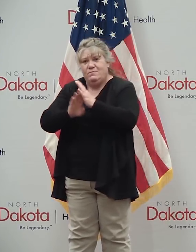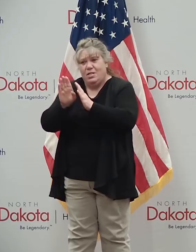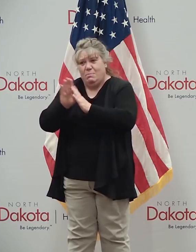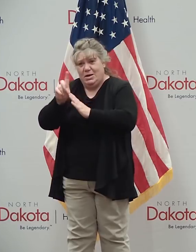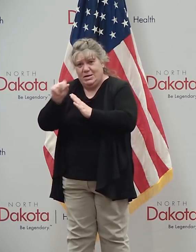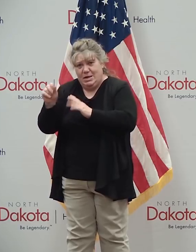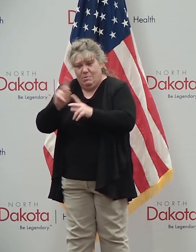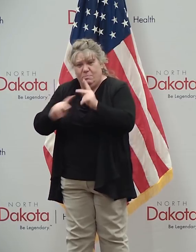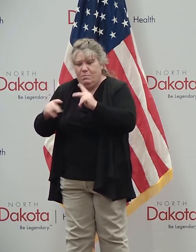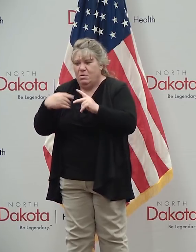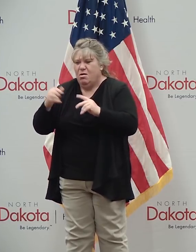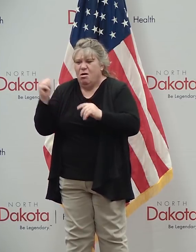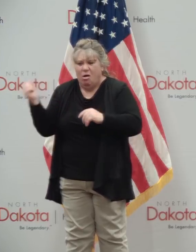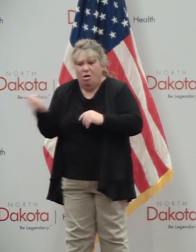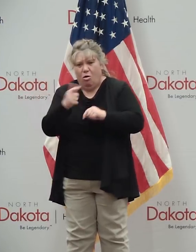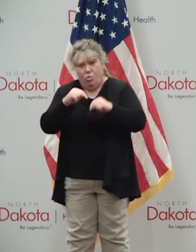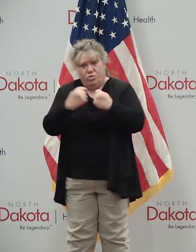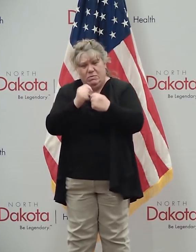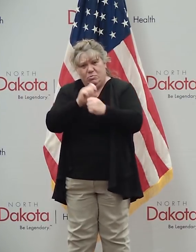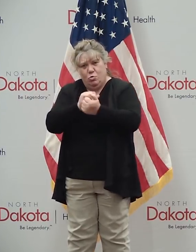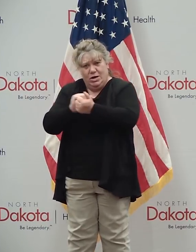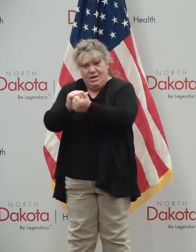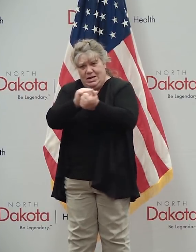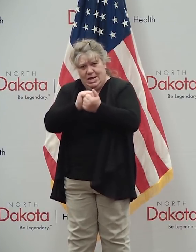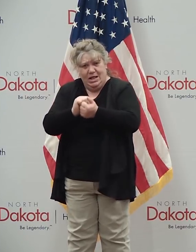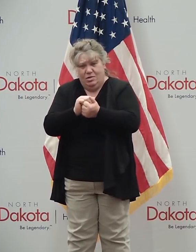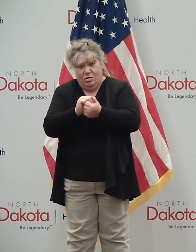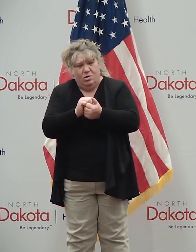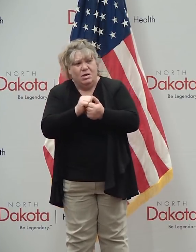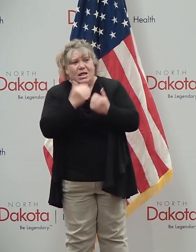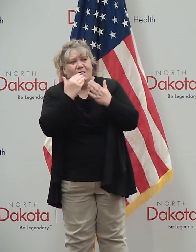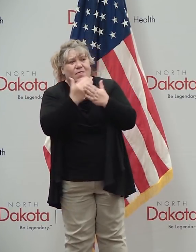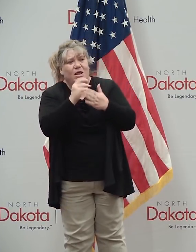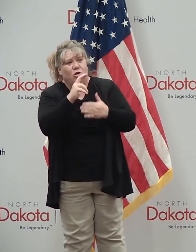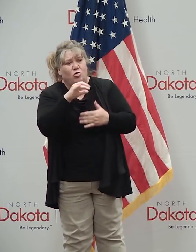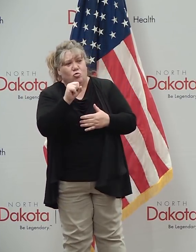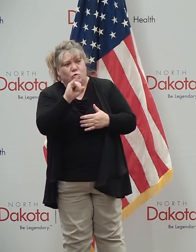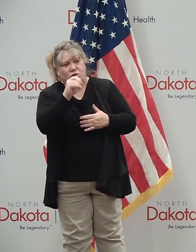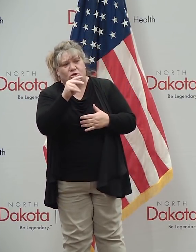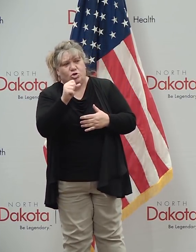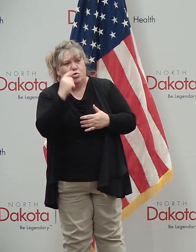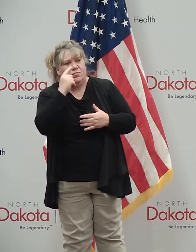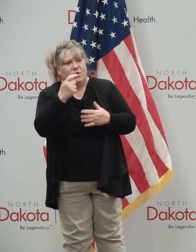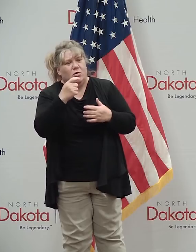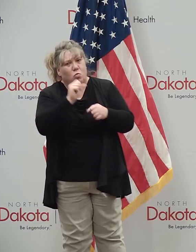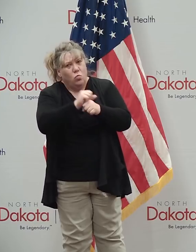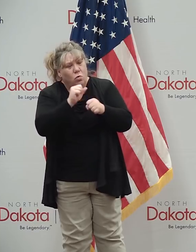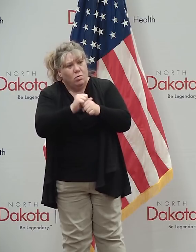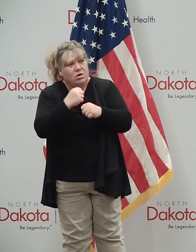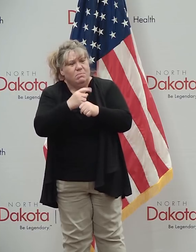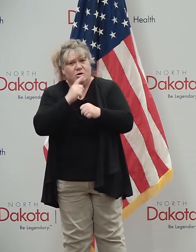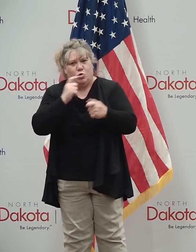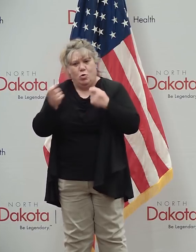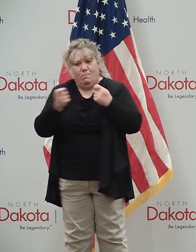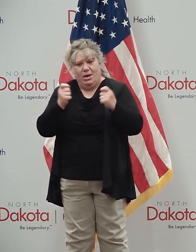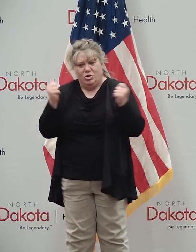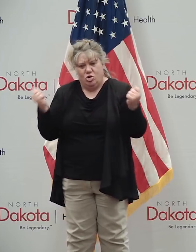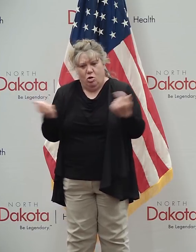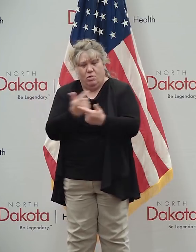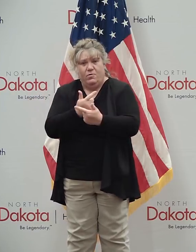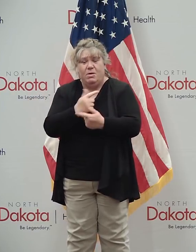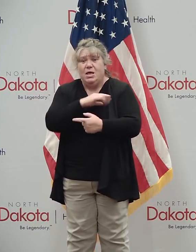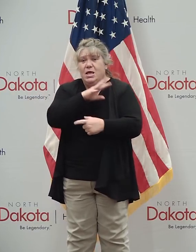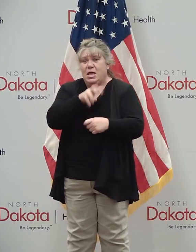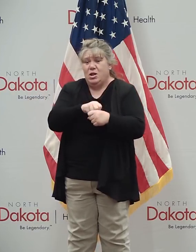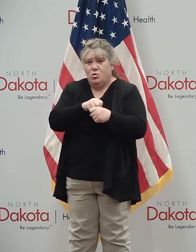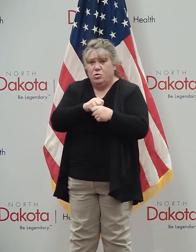great collaboration. Again, thank you, Chris Jones, for your effort to make sure that we're managing all this. That includes intermediate